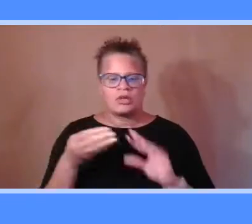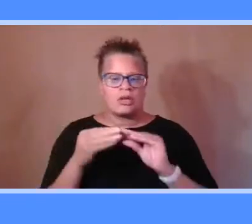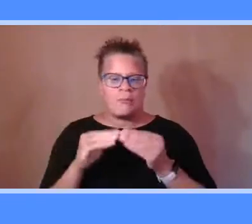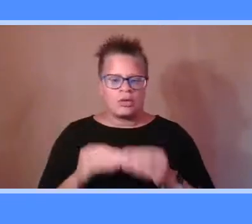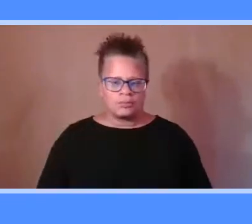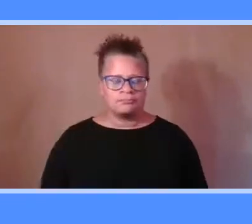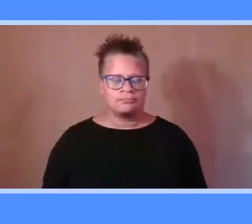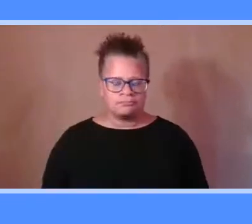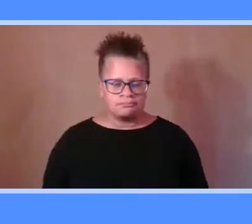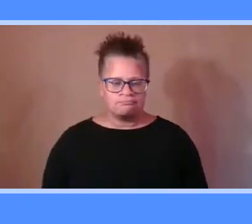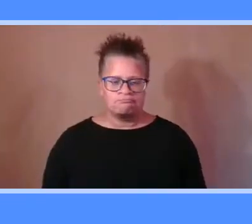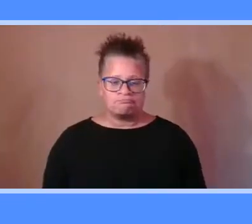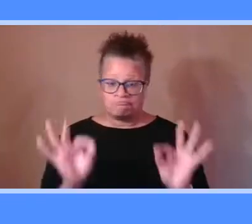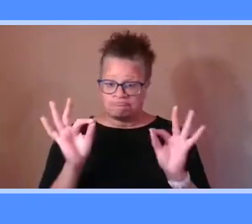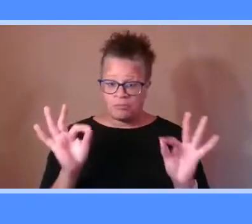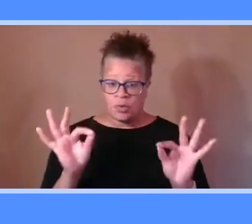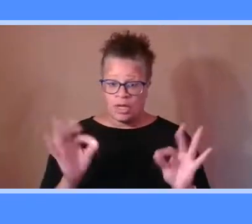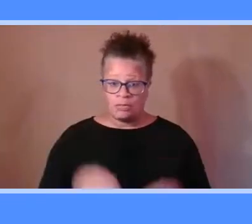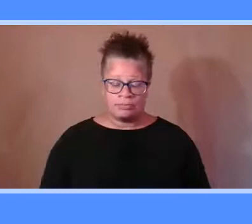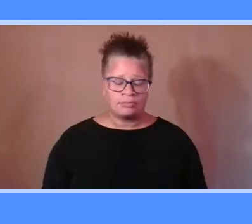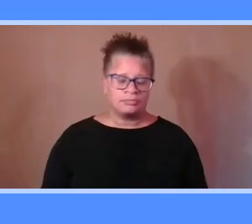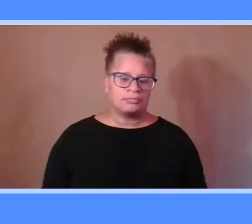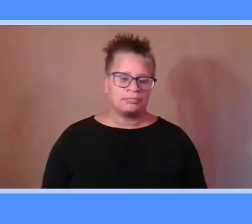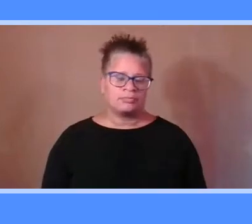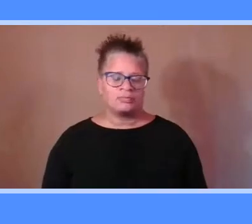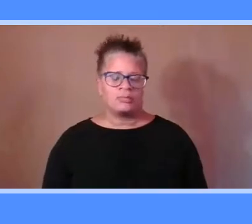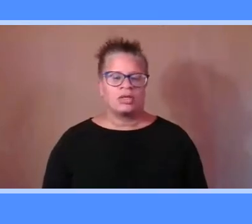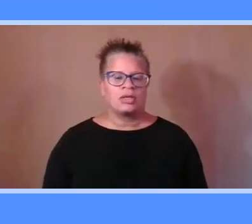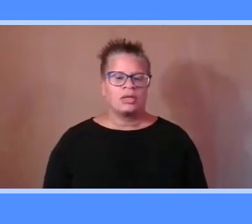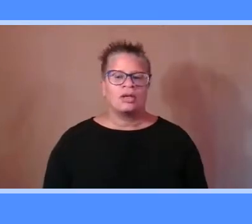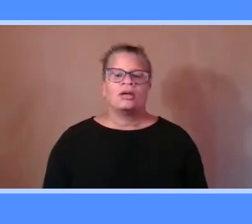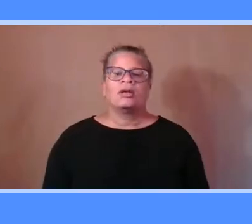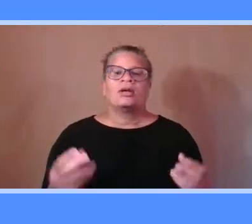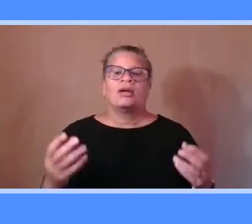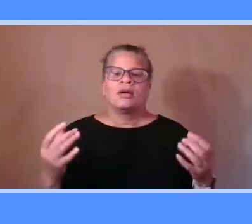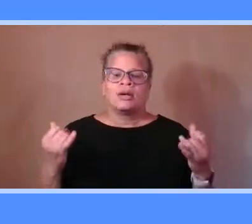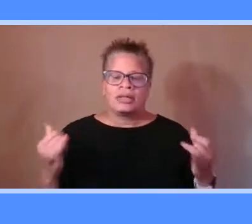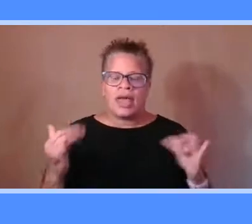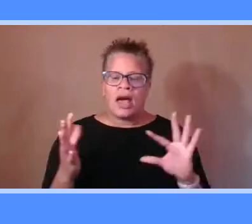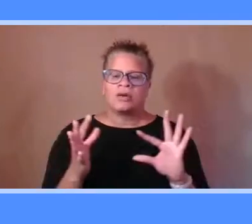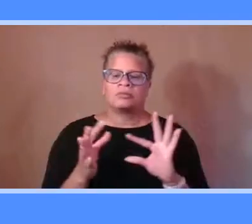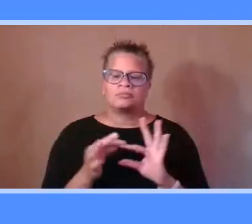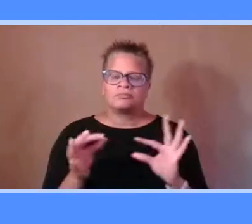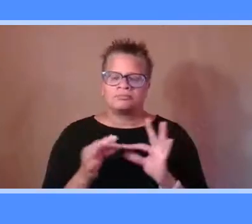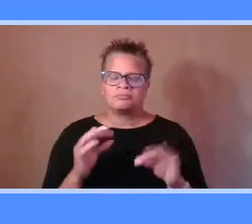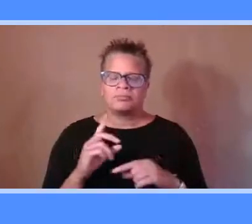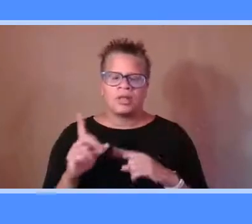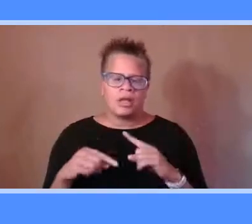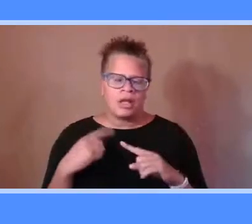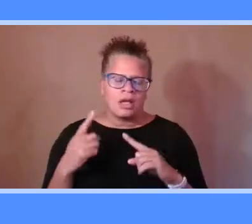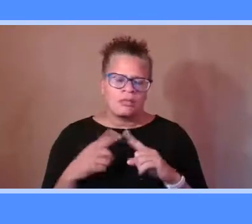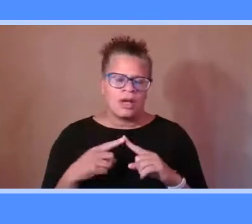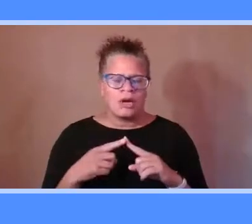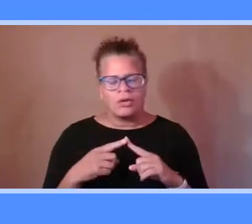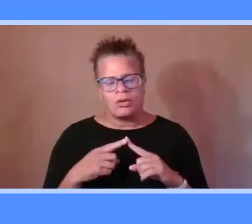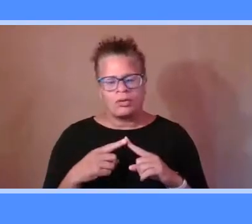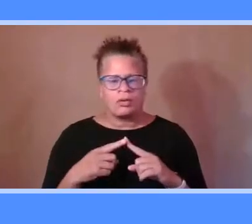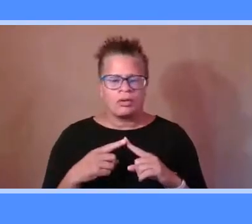Okay, so I want to just move on a bit to kind